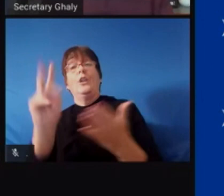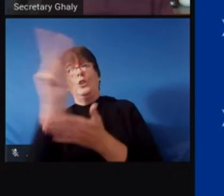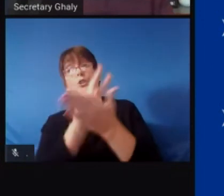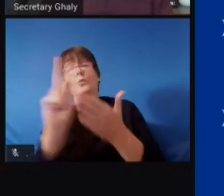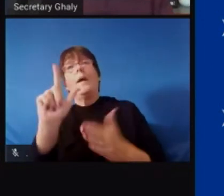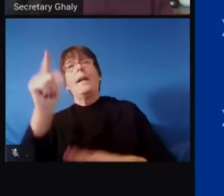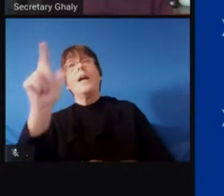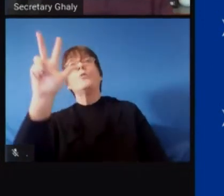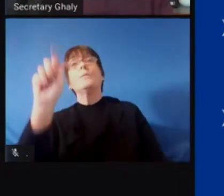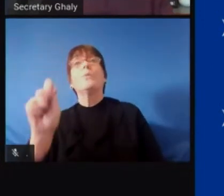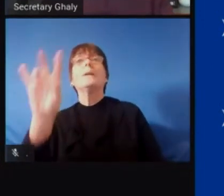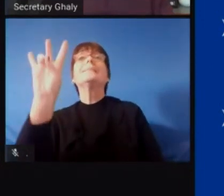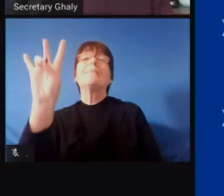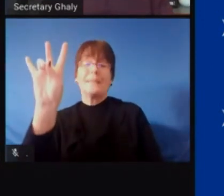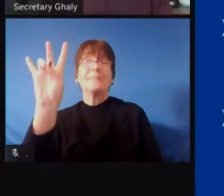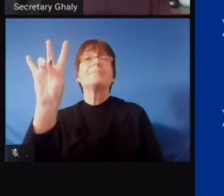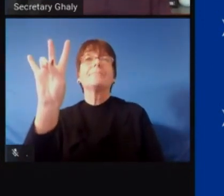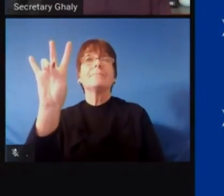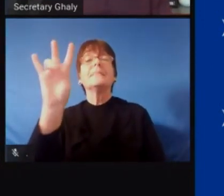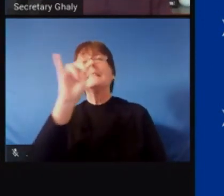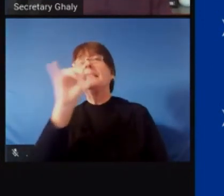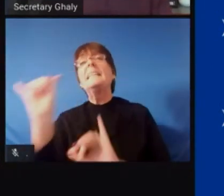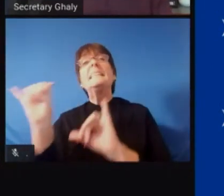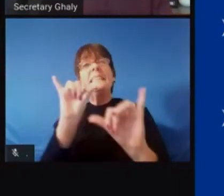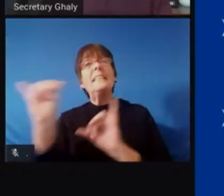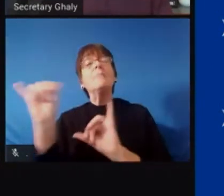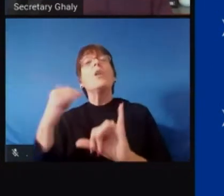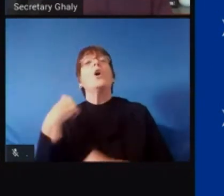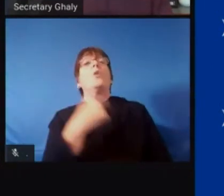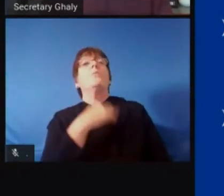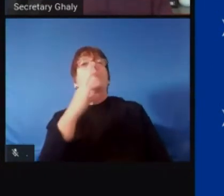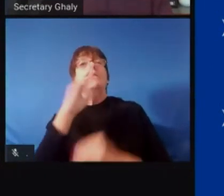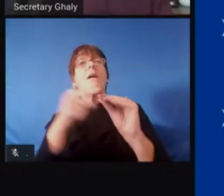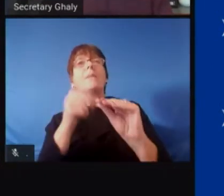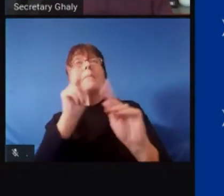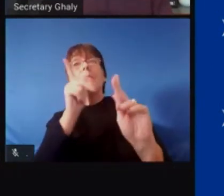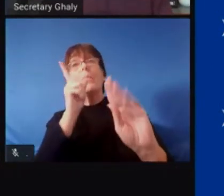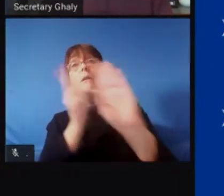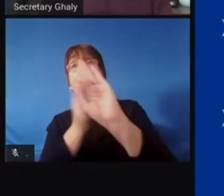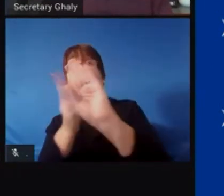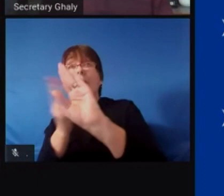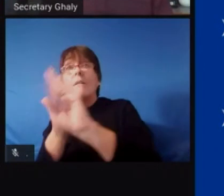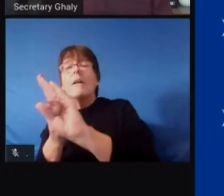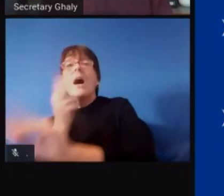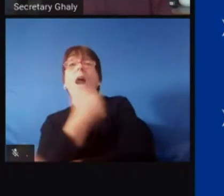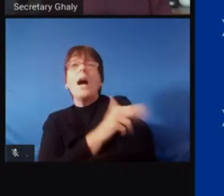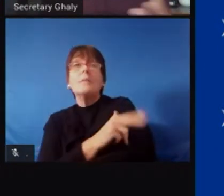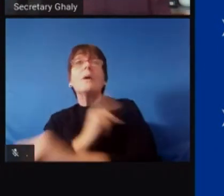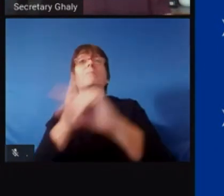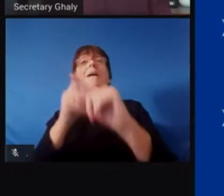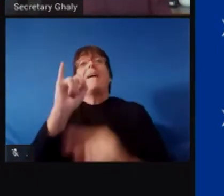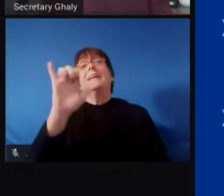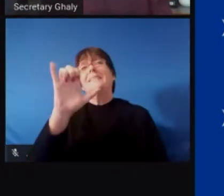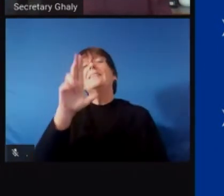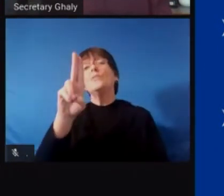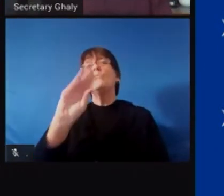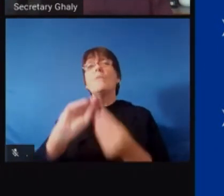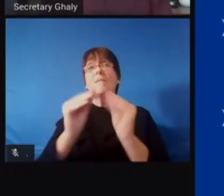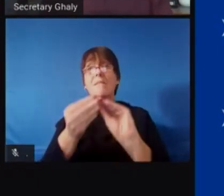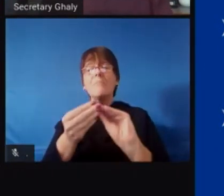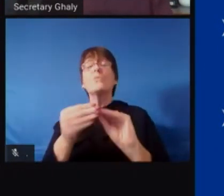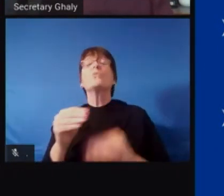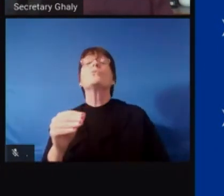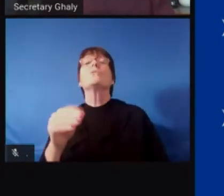later, 3.7. Similarly, we talk about hospitalizations and ICU numbers. I'll just